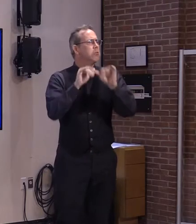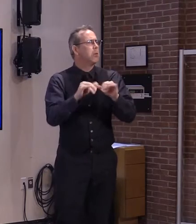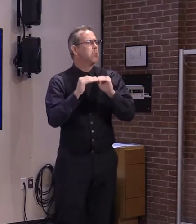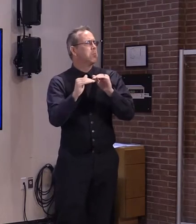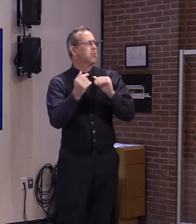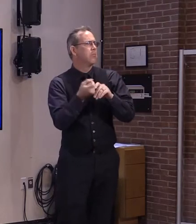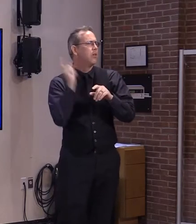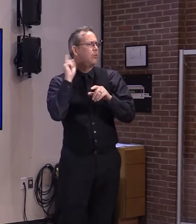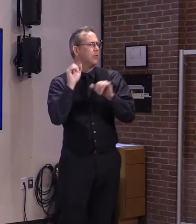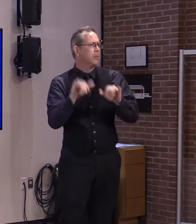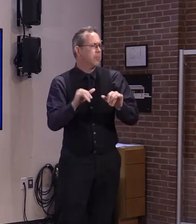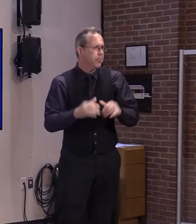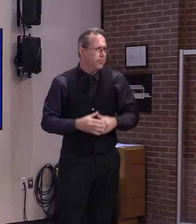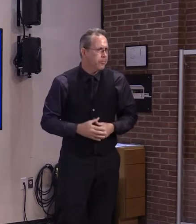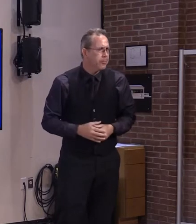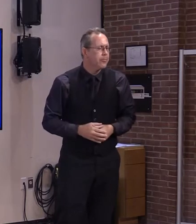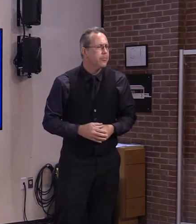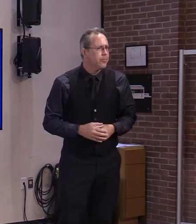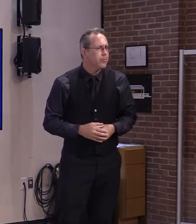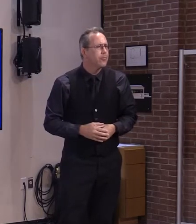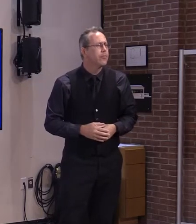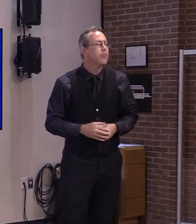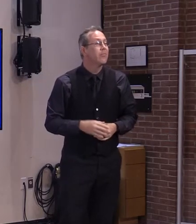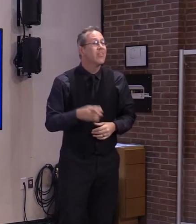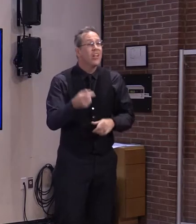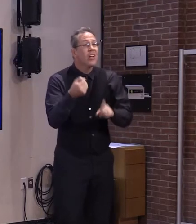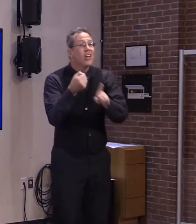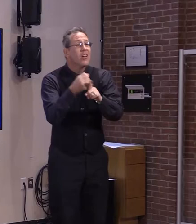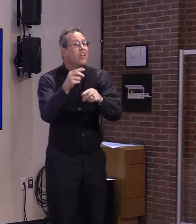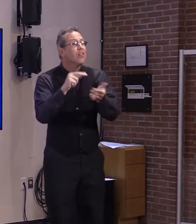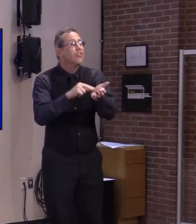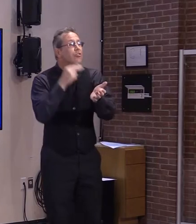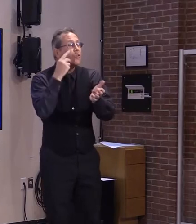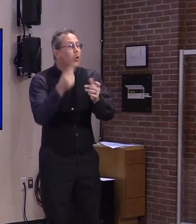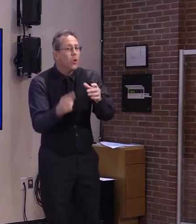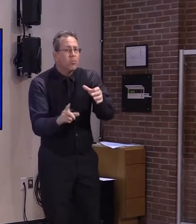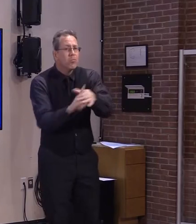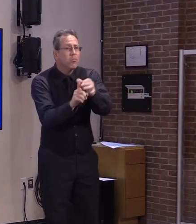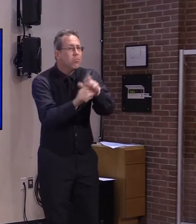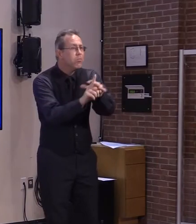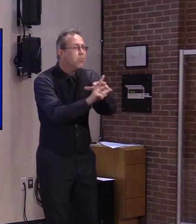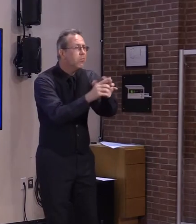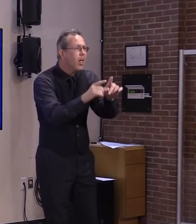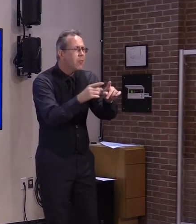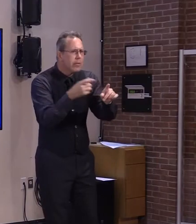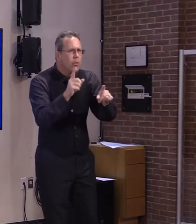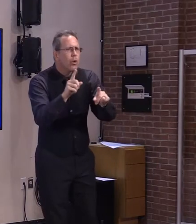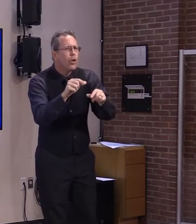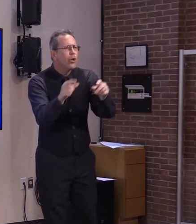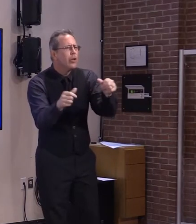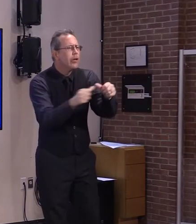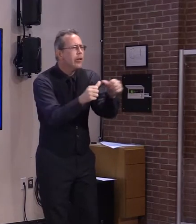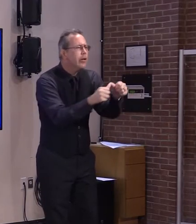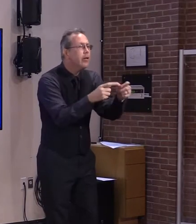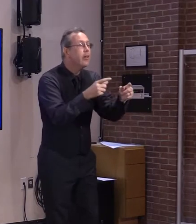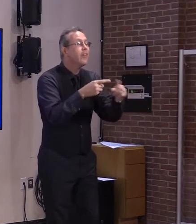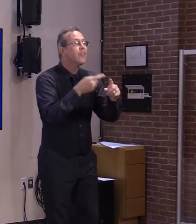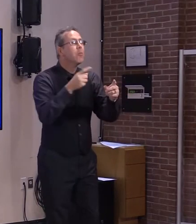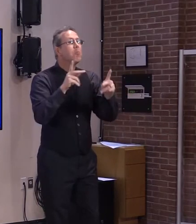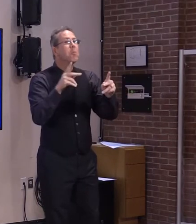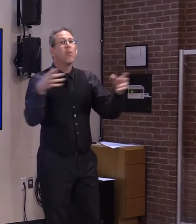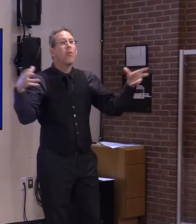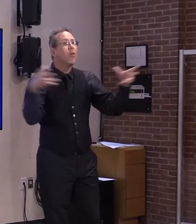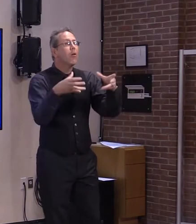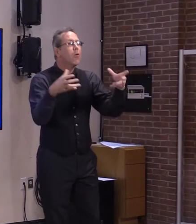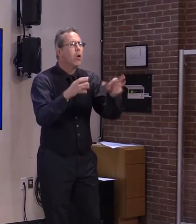more outbreaks at 10 this week compared to 7 last week, but good to see that those case counts are staying stable in those